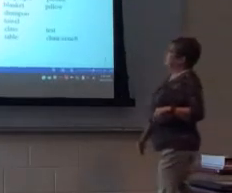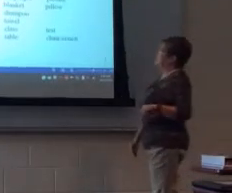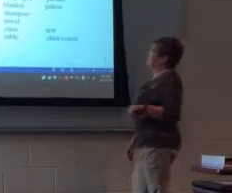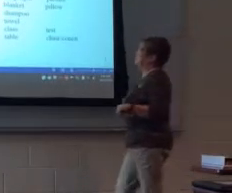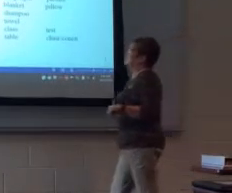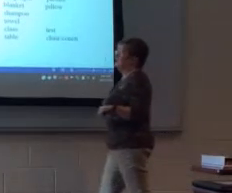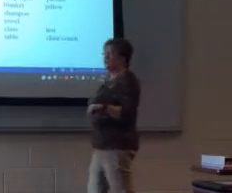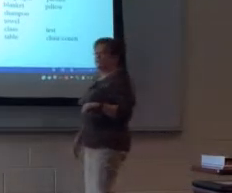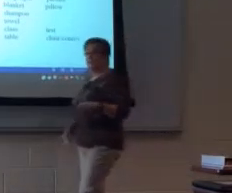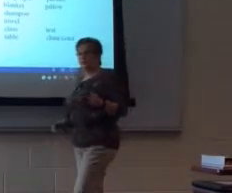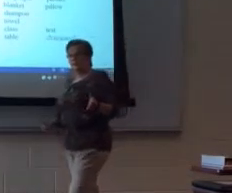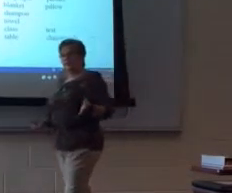Thanksgiving. You guys remember? Thank you.